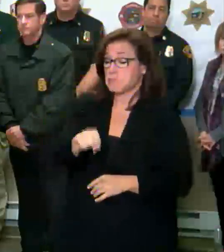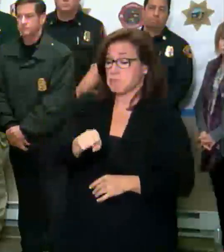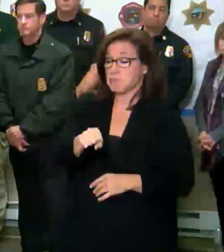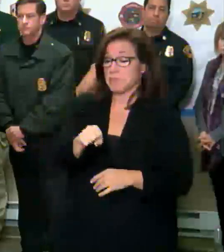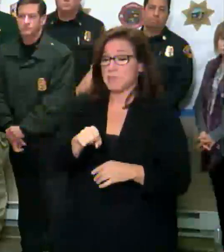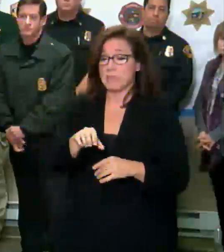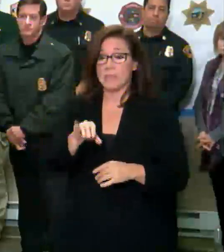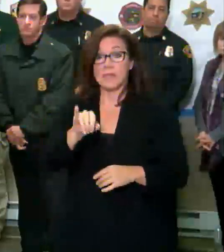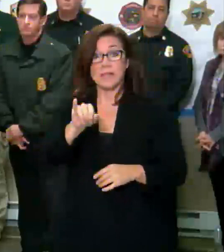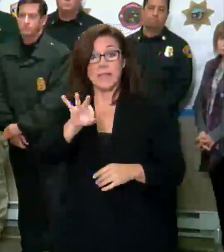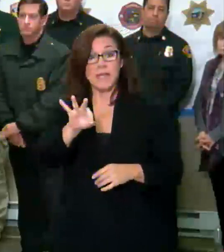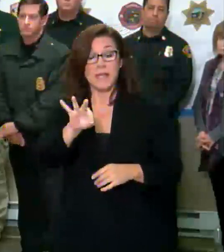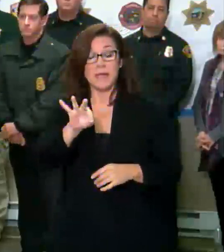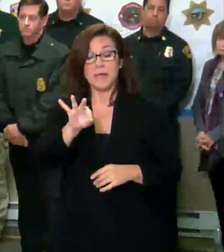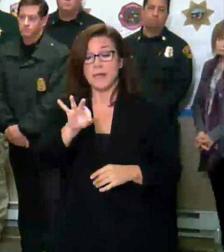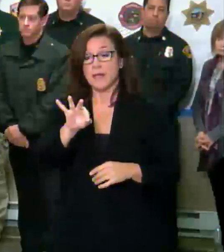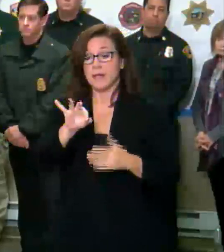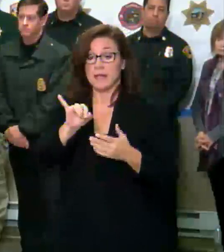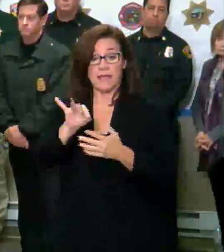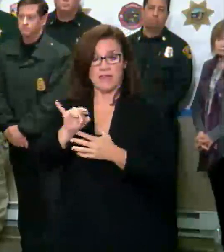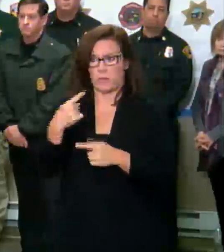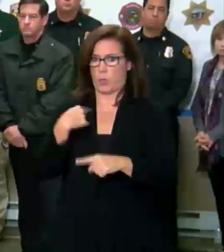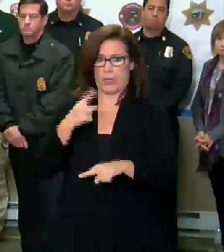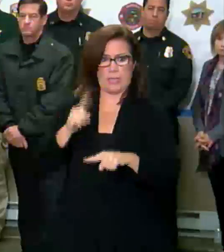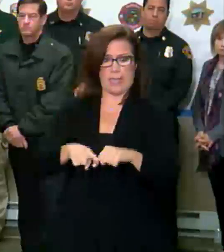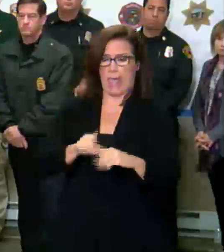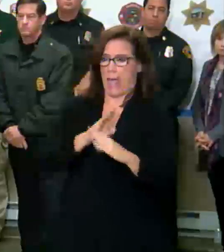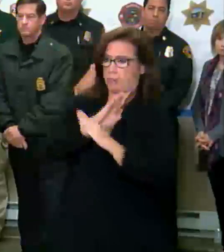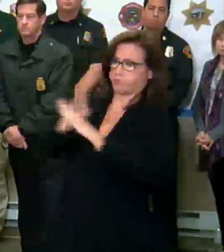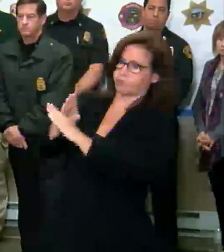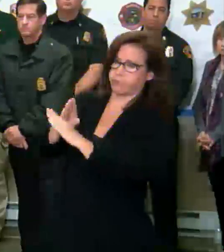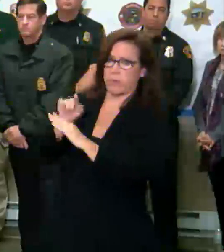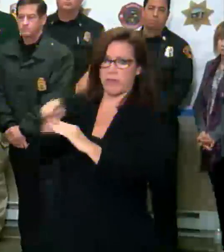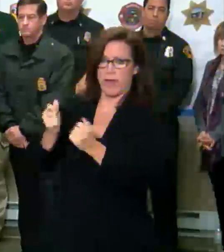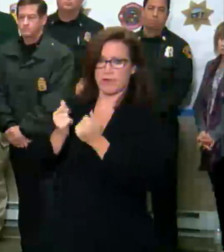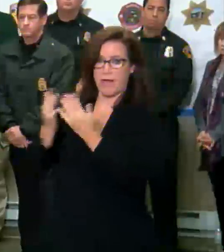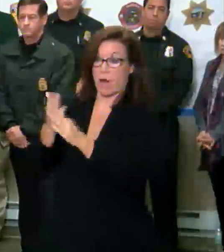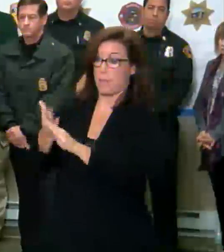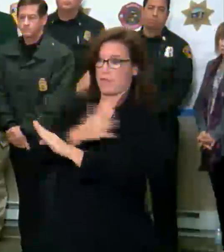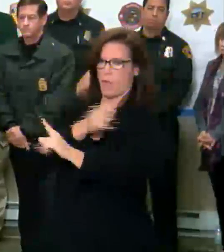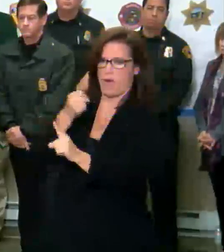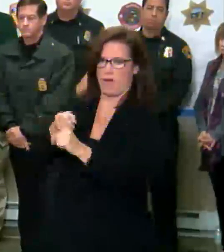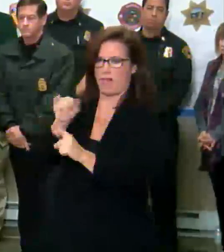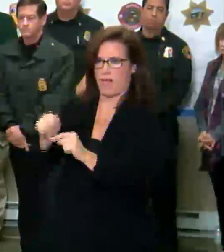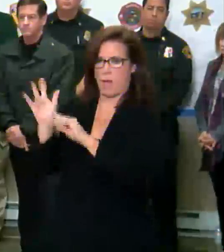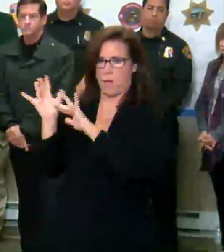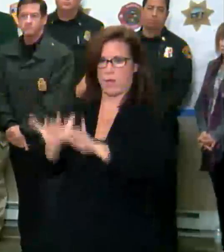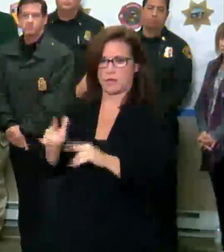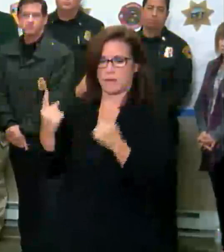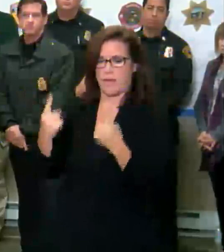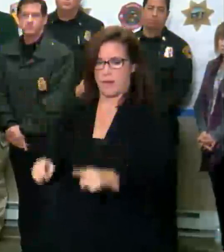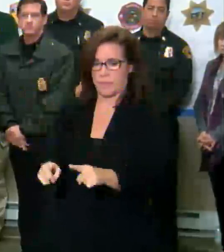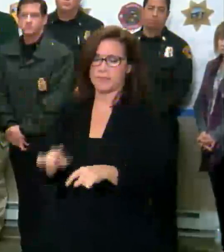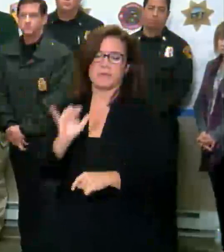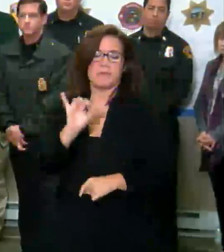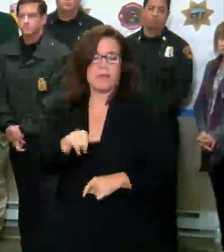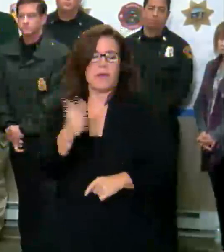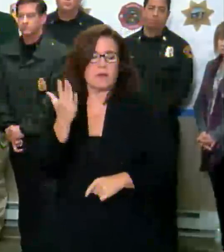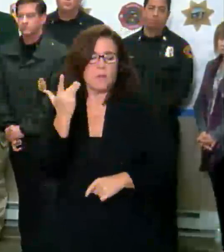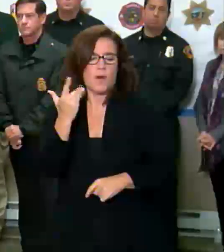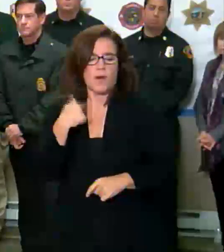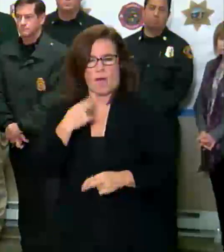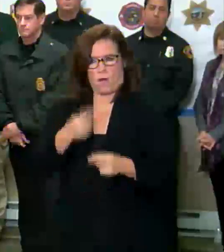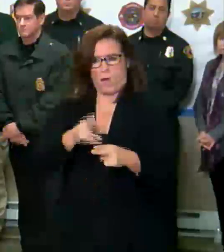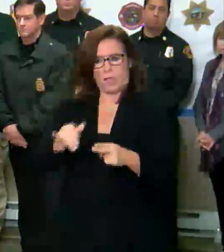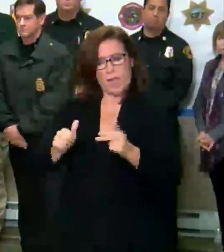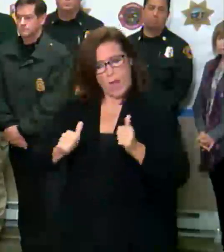to find a good point to hold it prior to those conditions, that's when Plan C would come into effect, and that's why I call it proactive. We would put